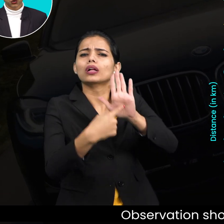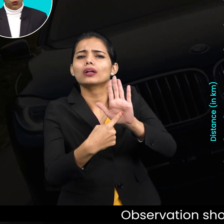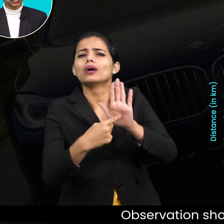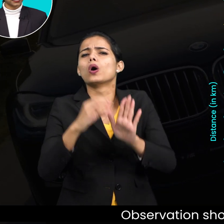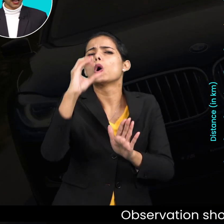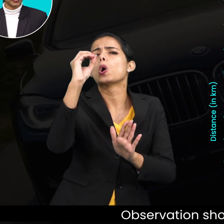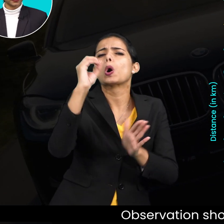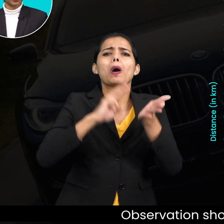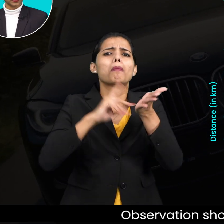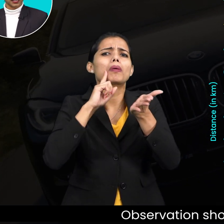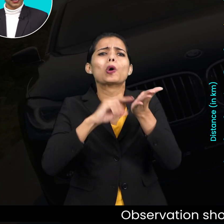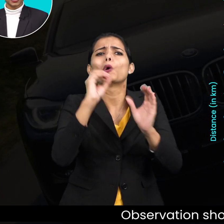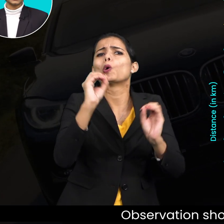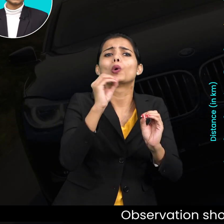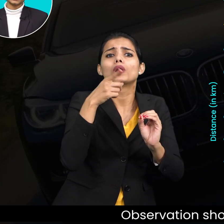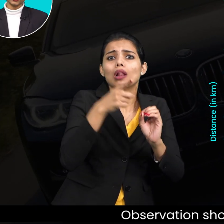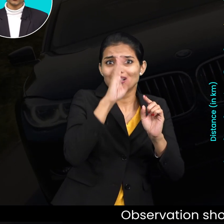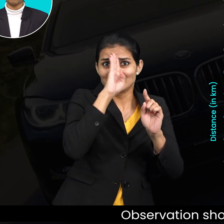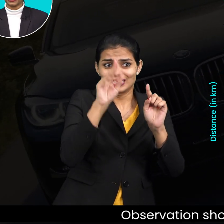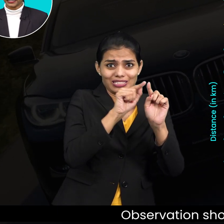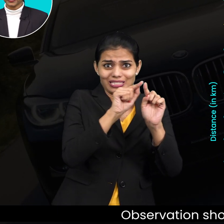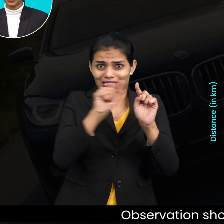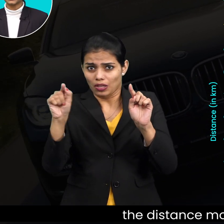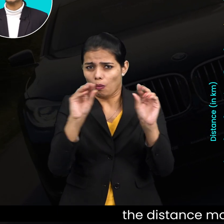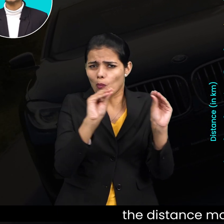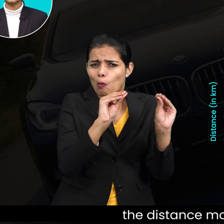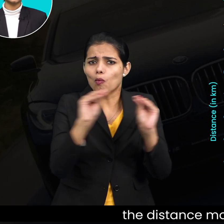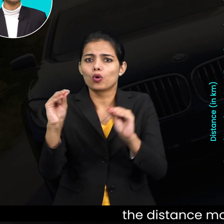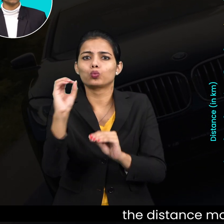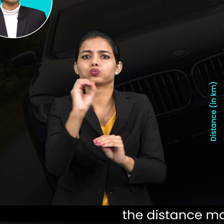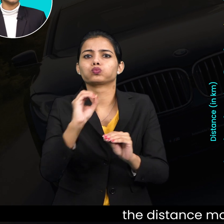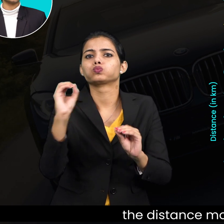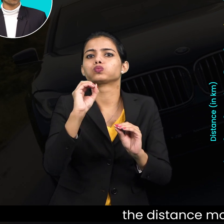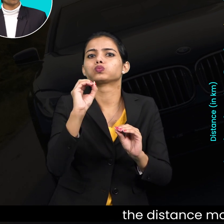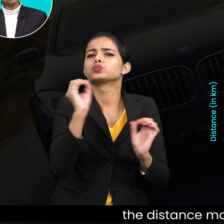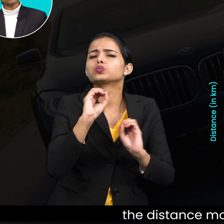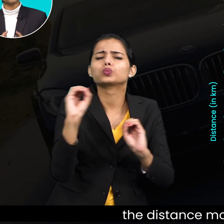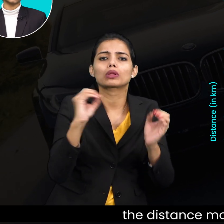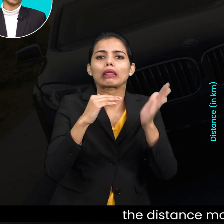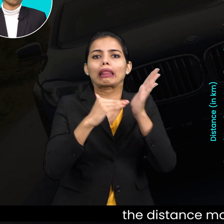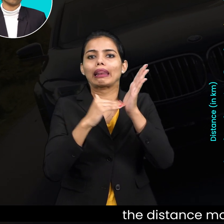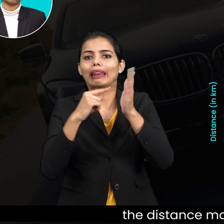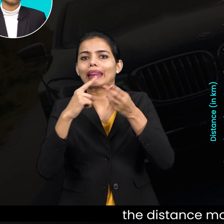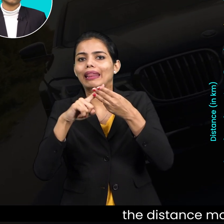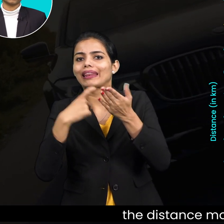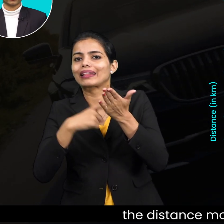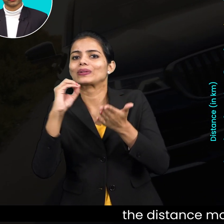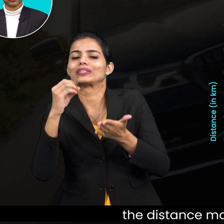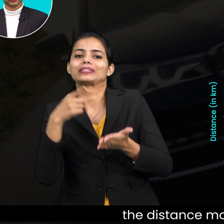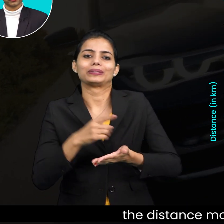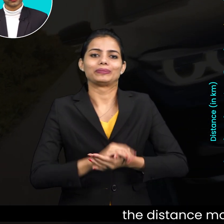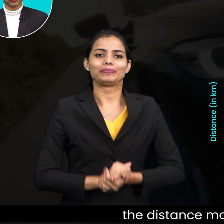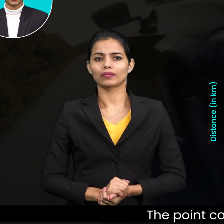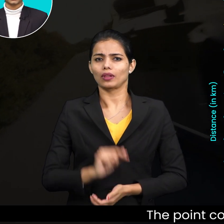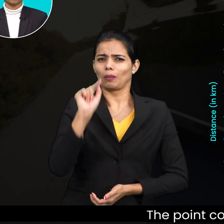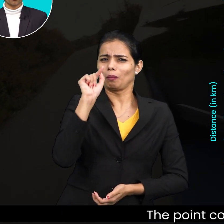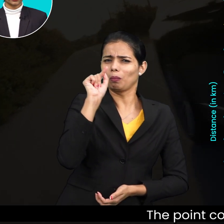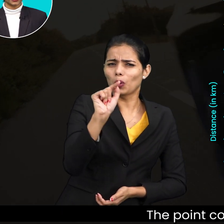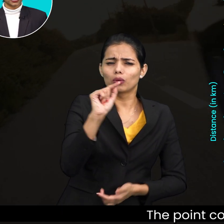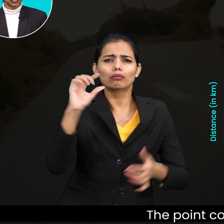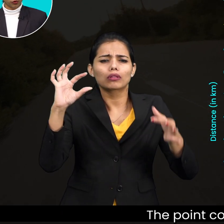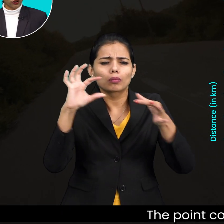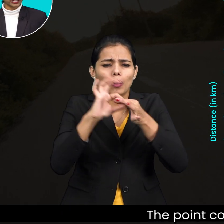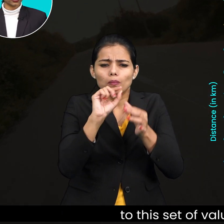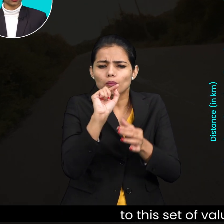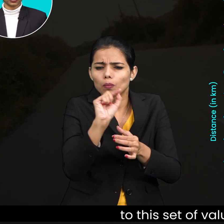Observation shows that at 0 minute, the distance moved is also 0. The